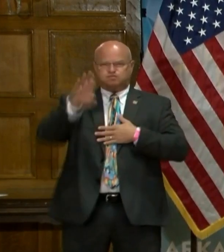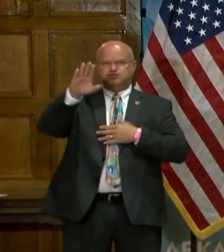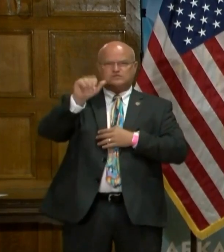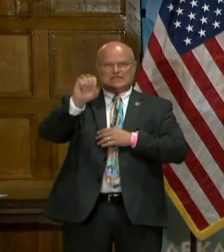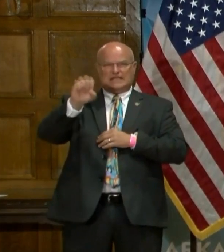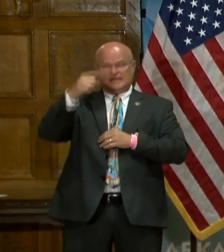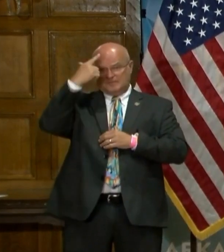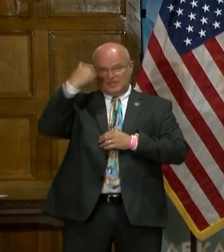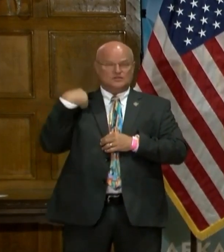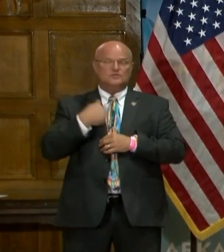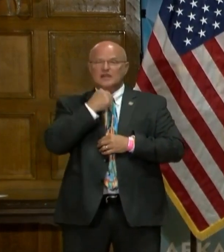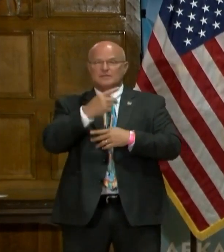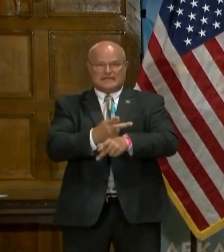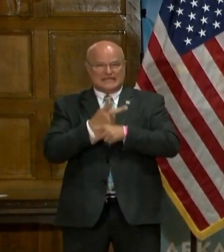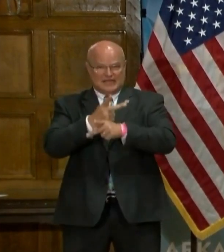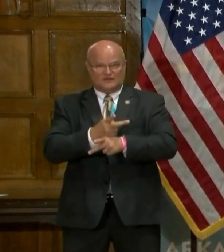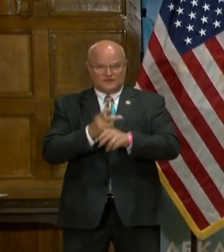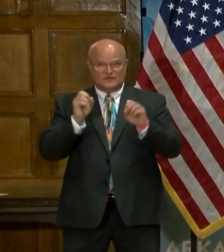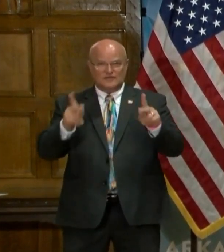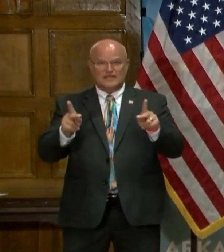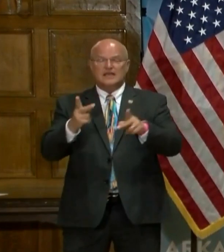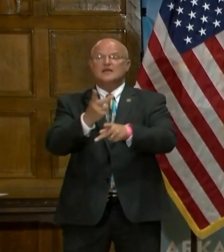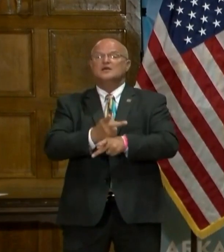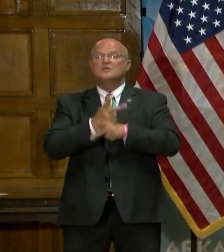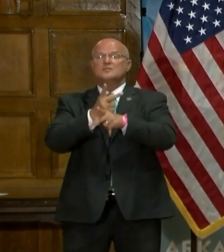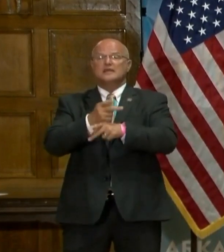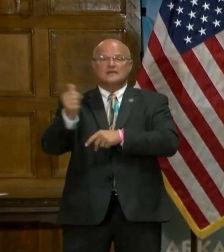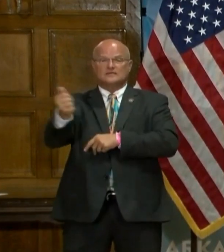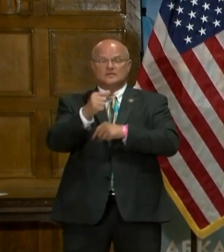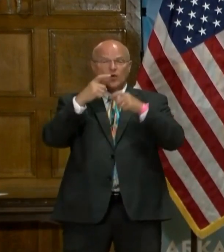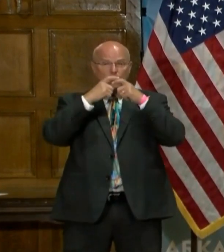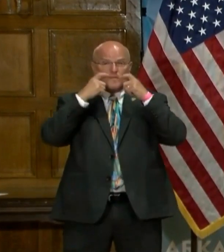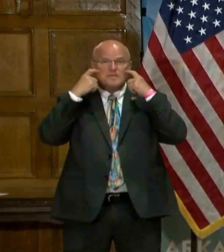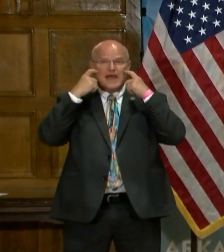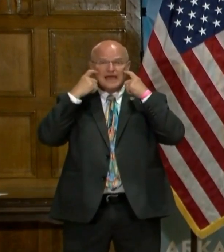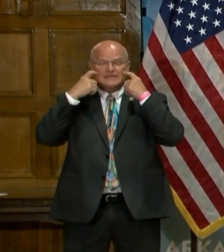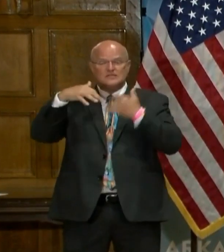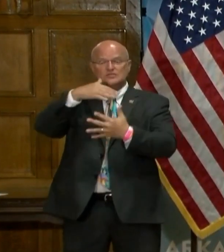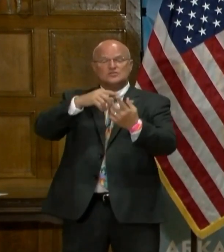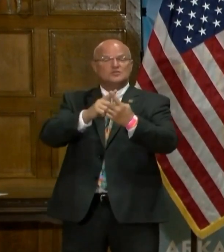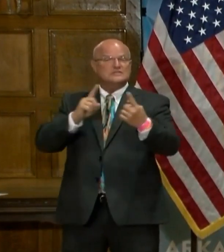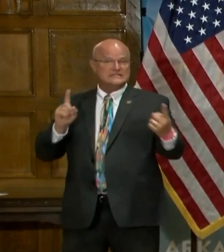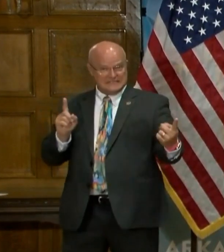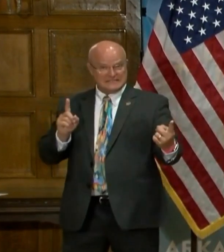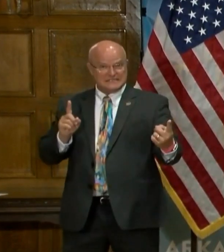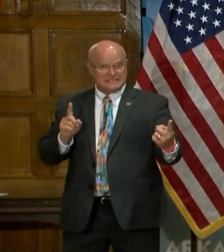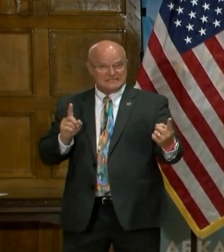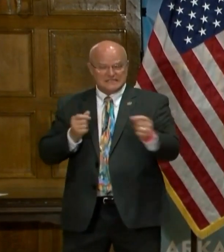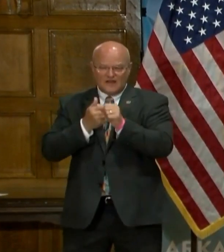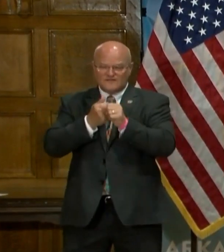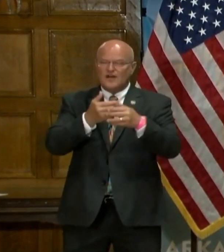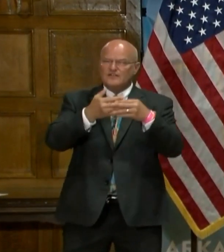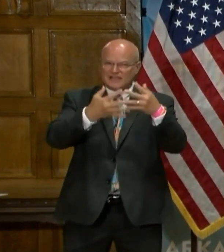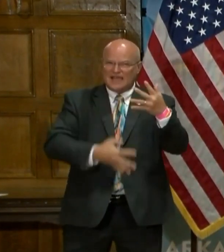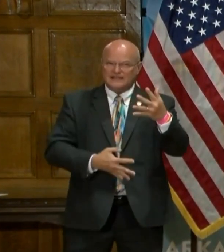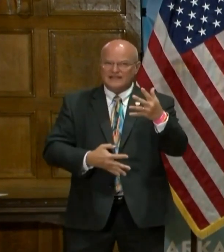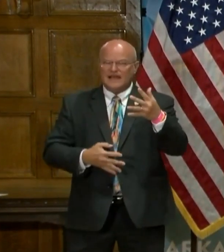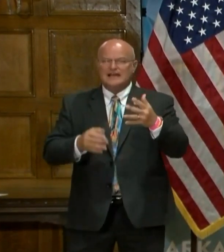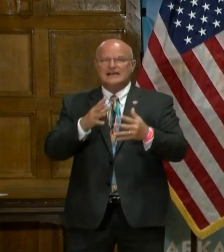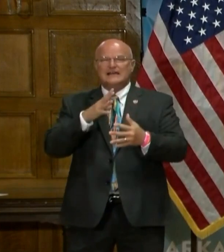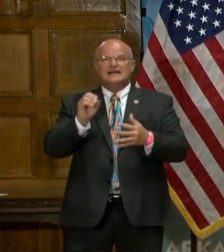in cases because we're not being careful. Let's be careful. Let's wear our masks. Let's socially distance. Let's follow the